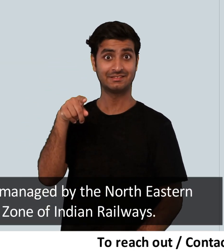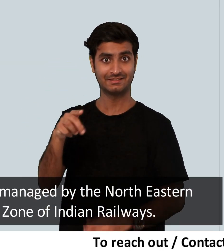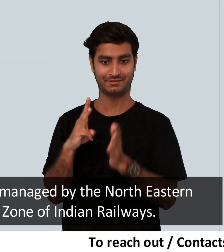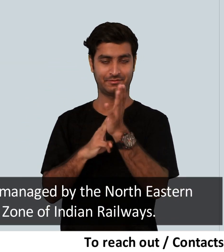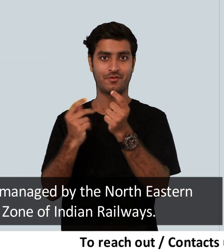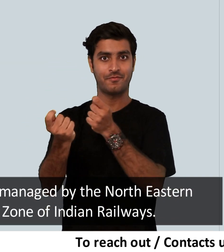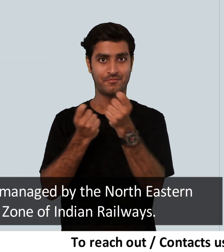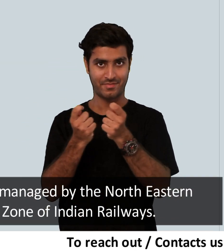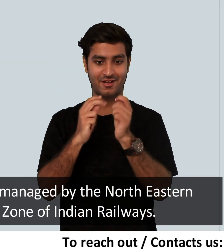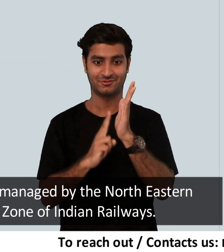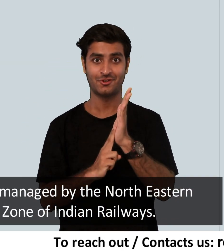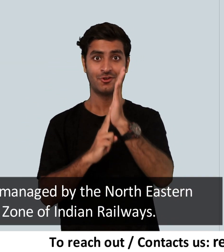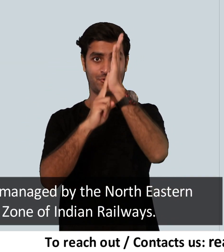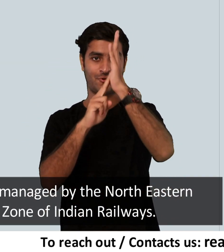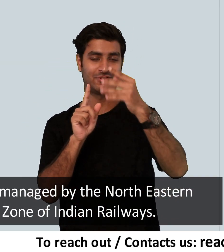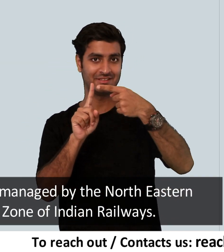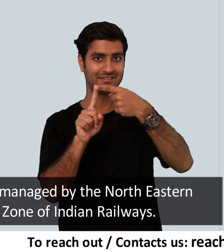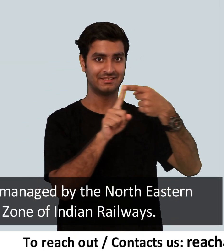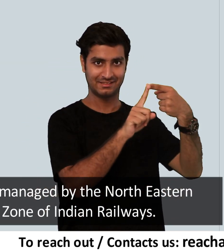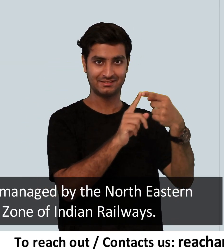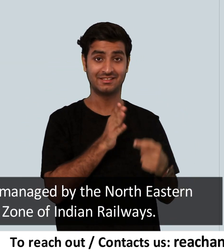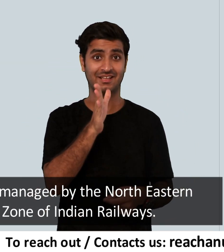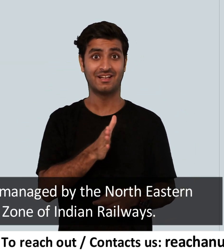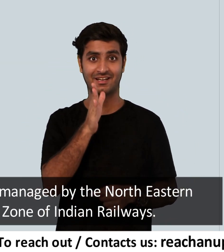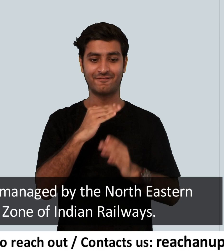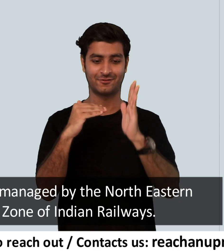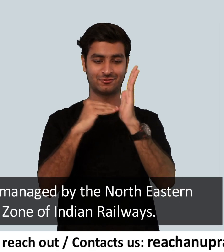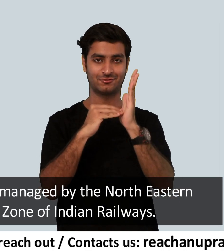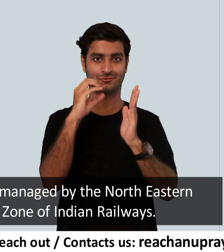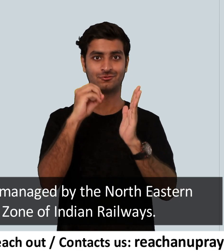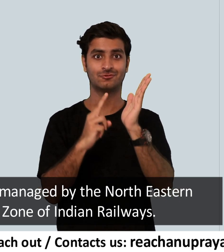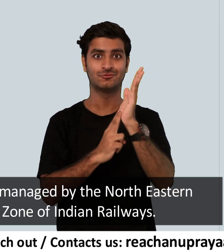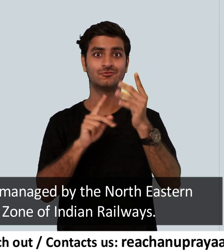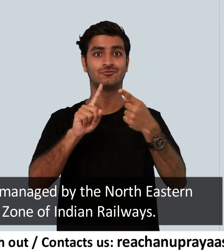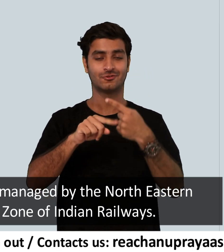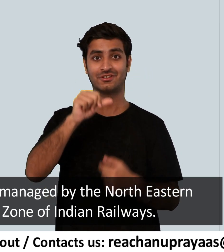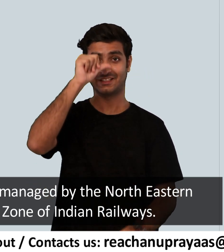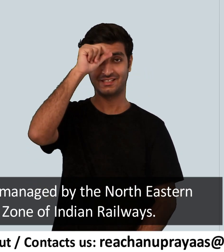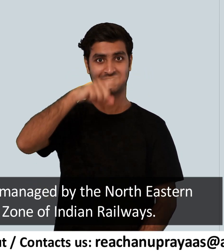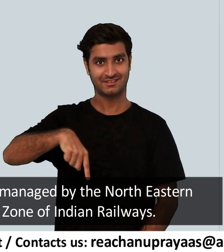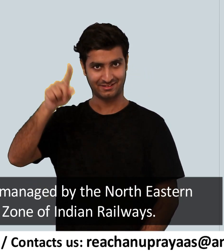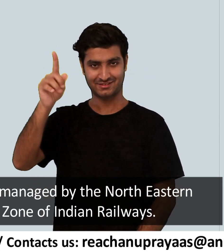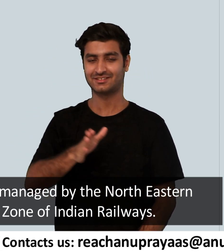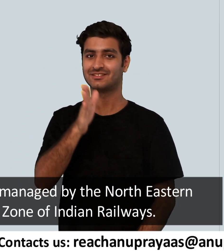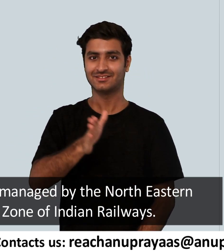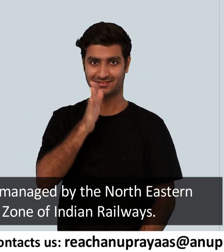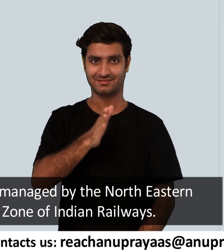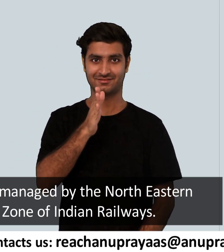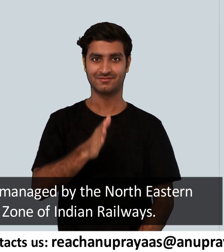This station is managed by the Northeastern Railway Zone of Indian Railways.